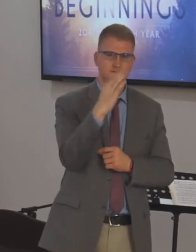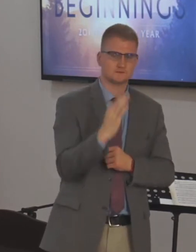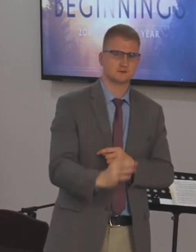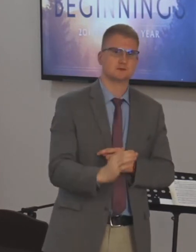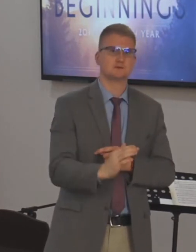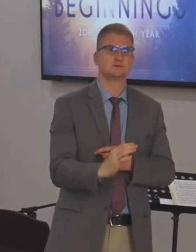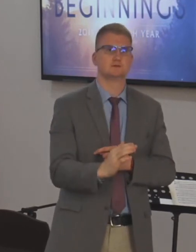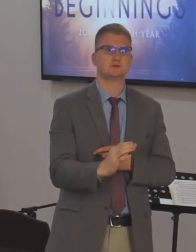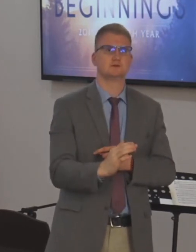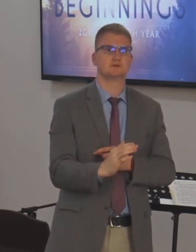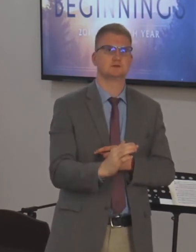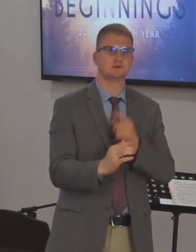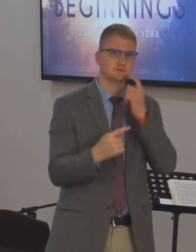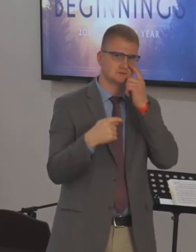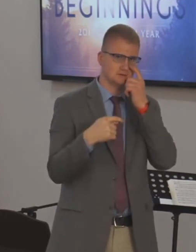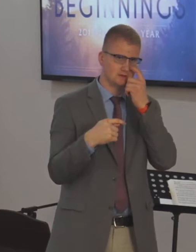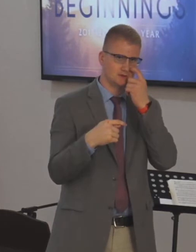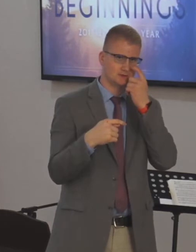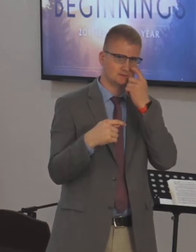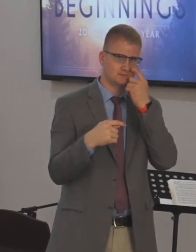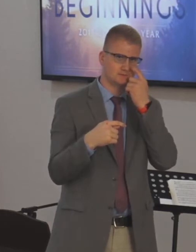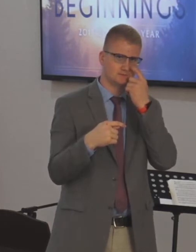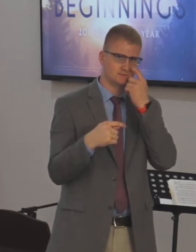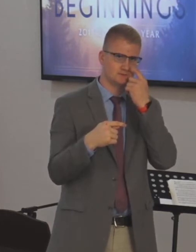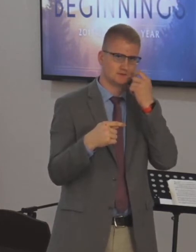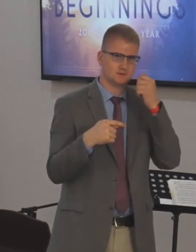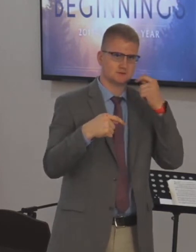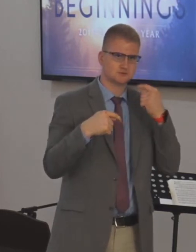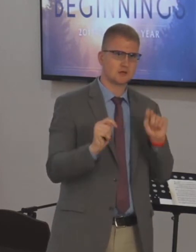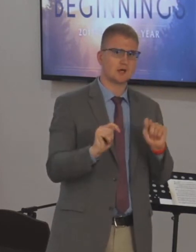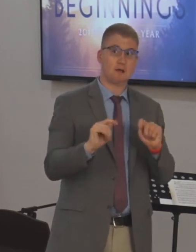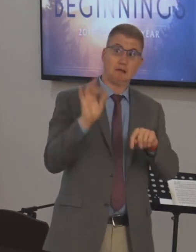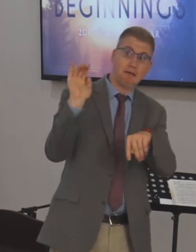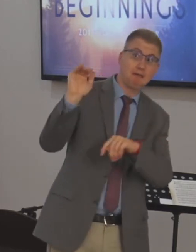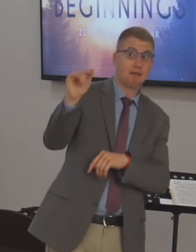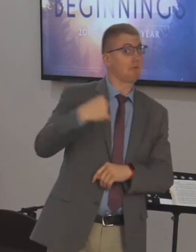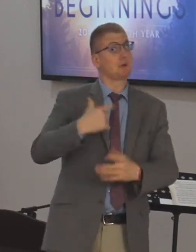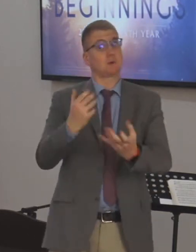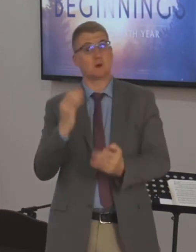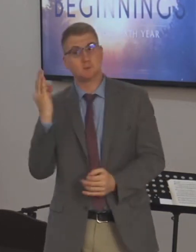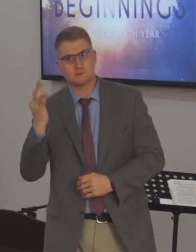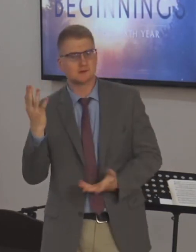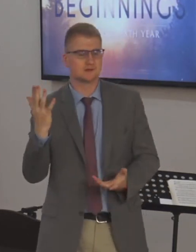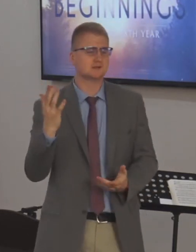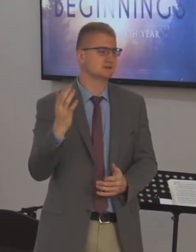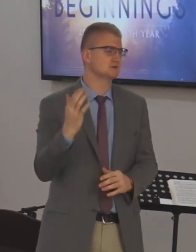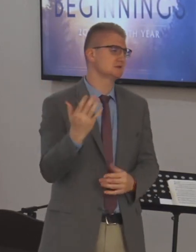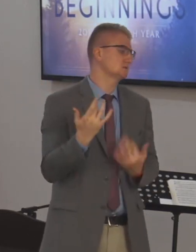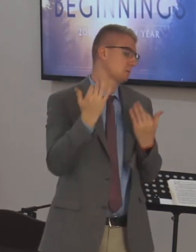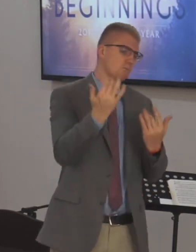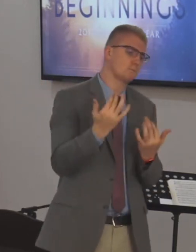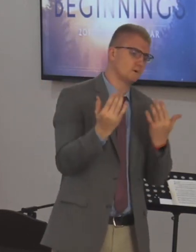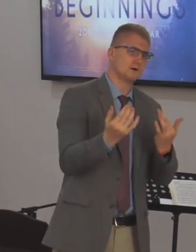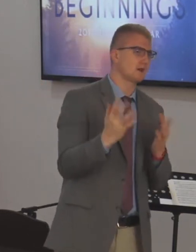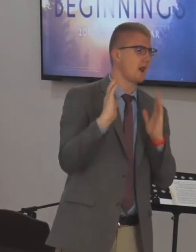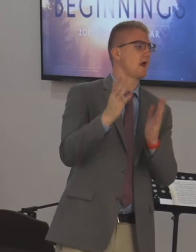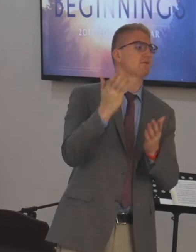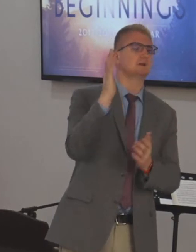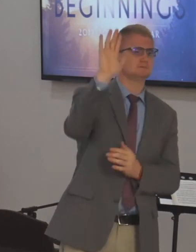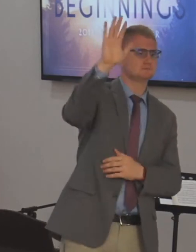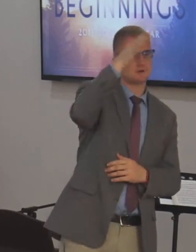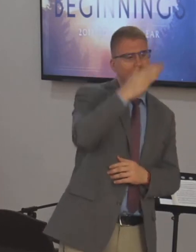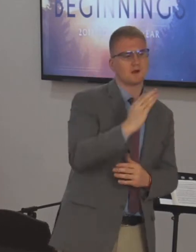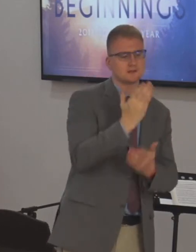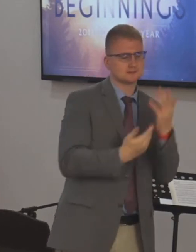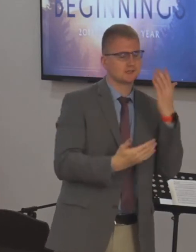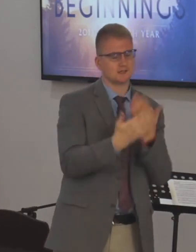about preaching. I've always left it in the hands of the Lord and let him work it out. And our pastor asked if I would be able to